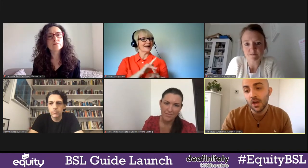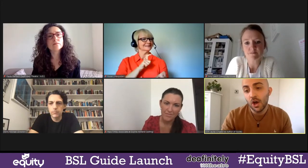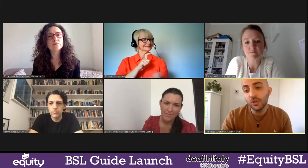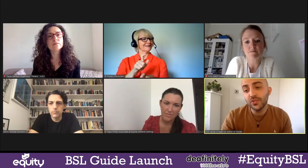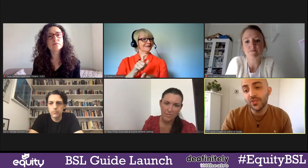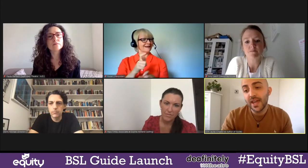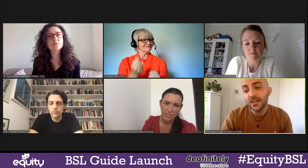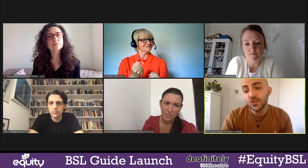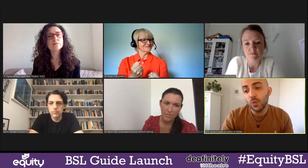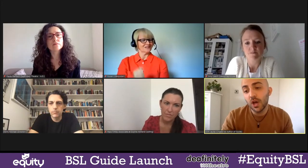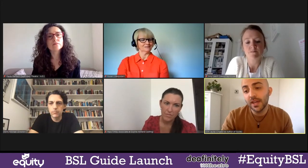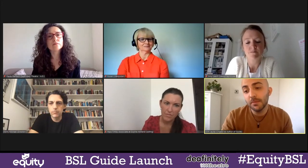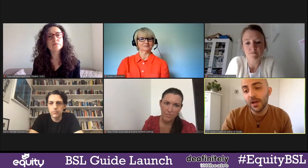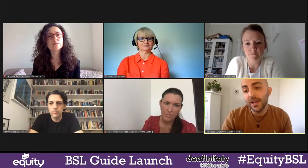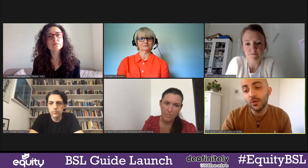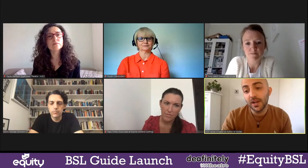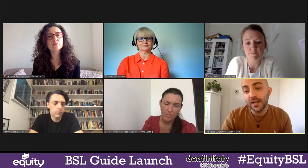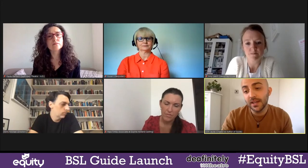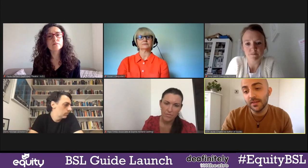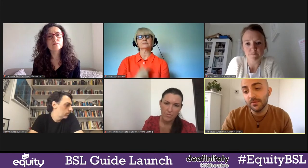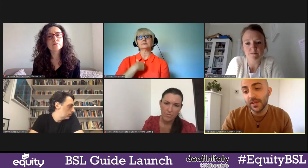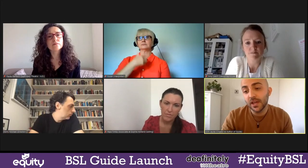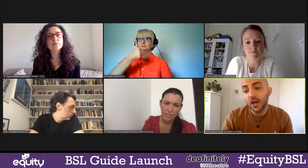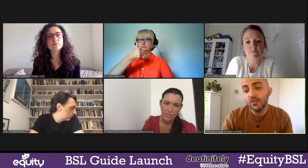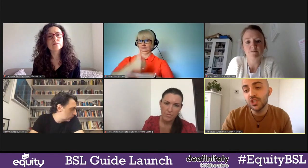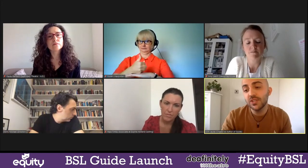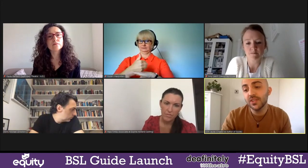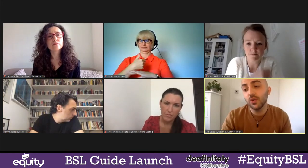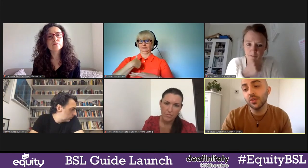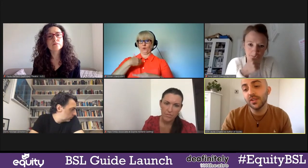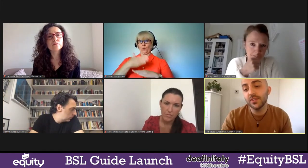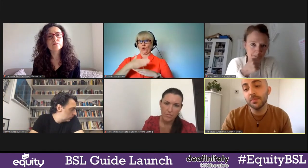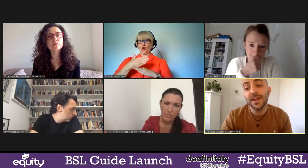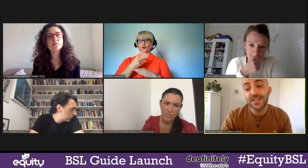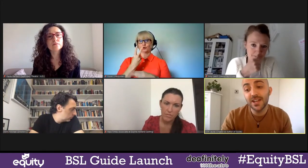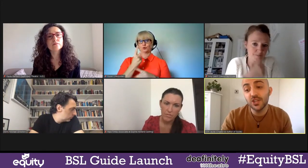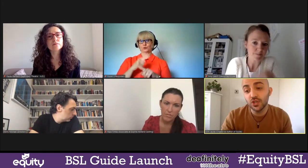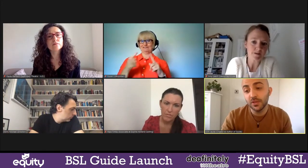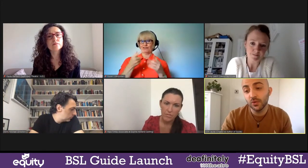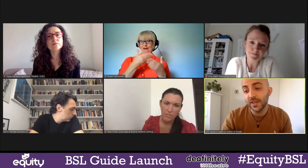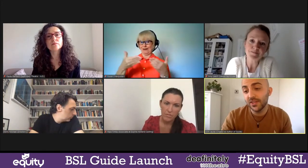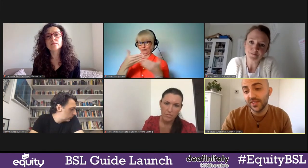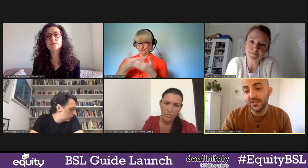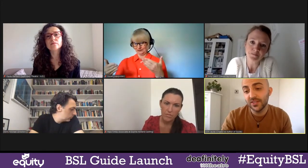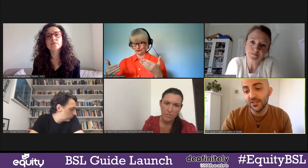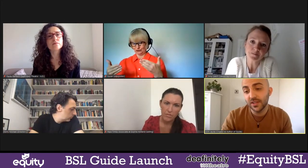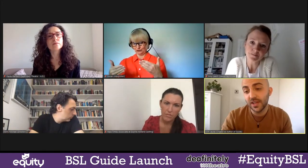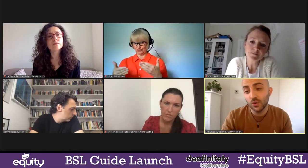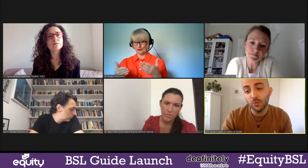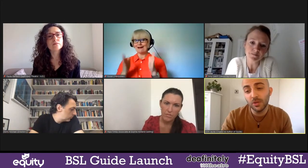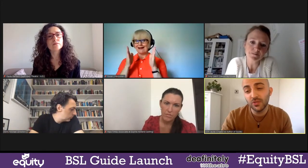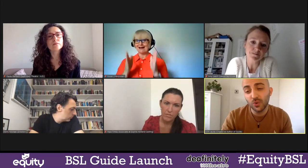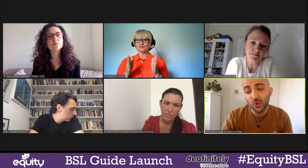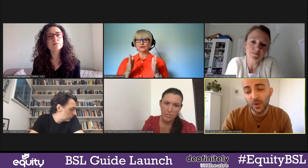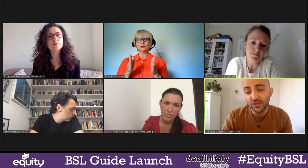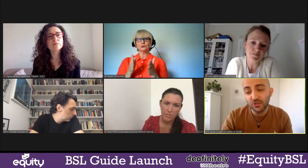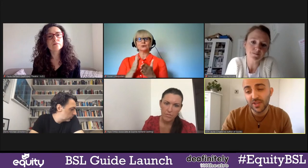On stage, working bilingually encourages an audience to pay attention with all their senses and almost always creates